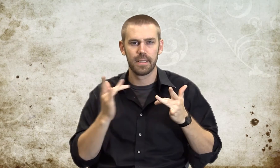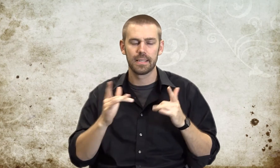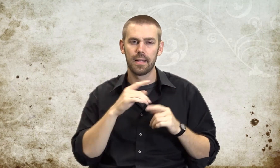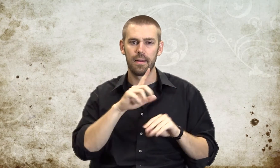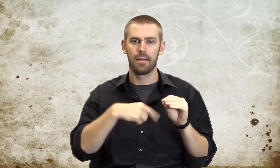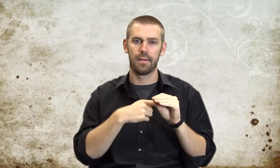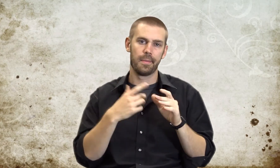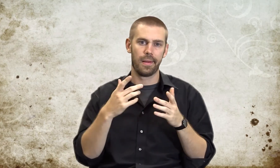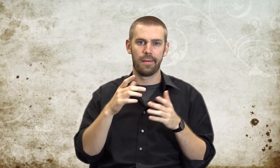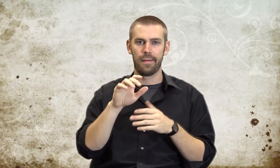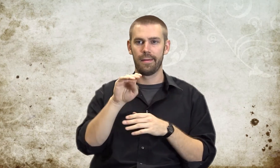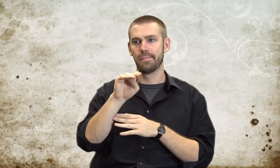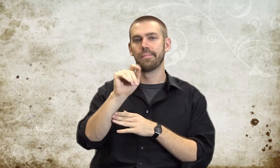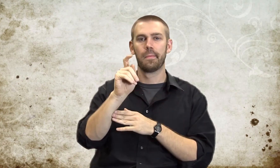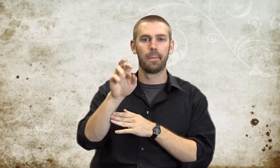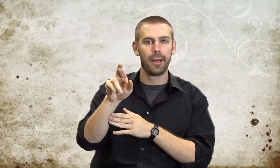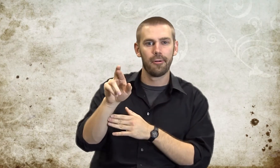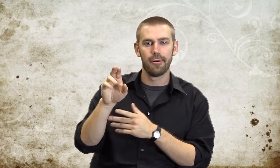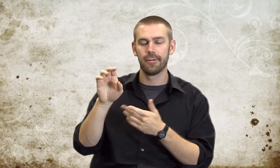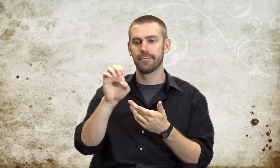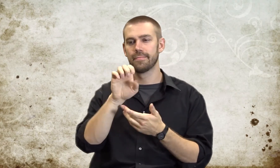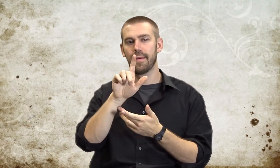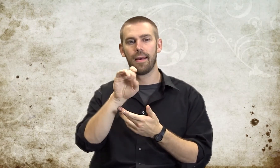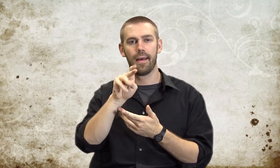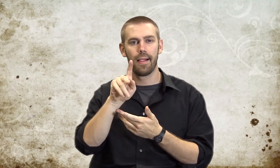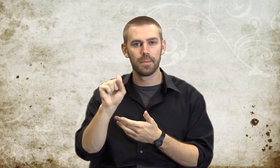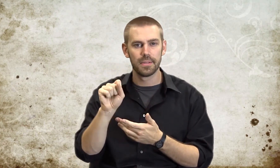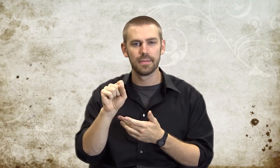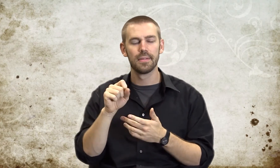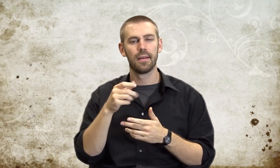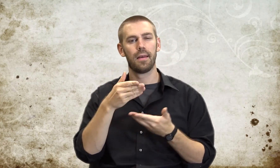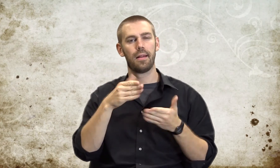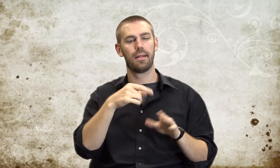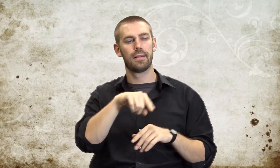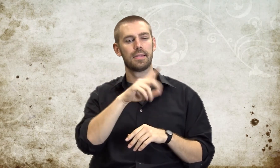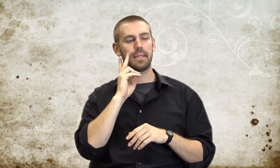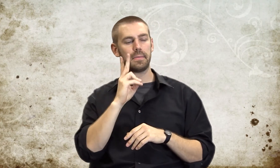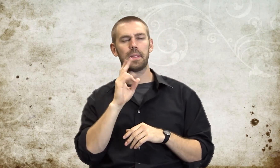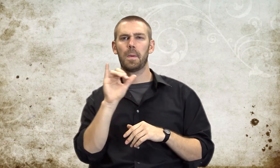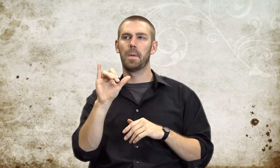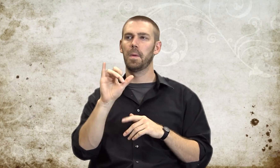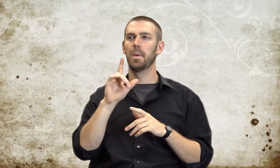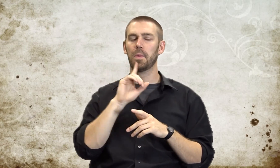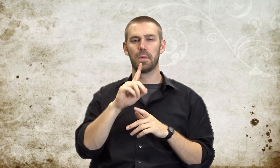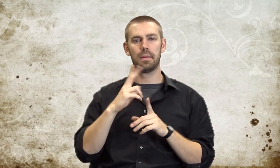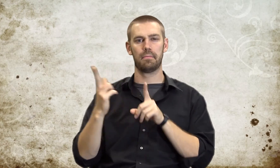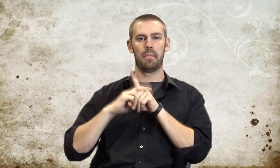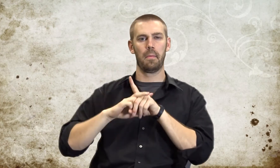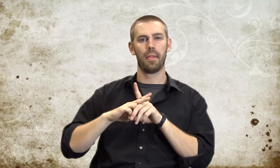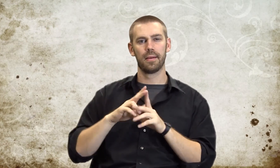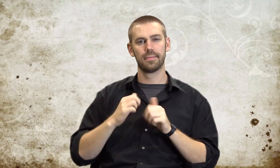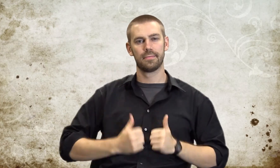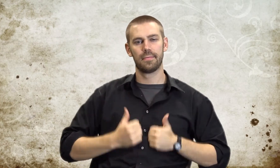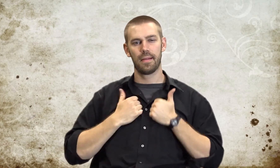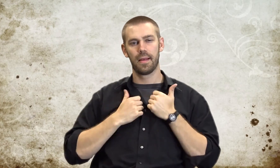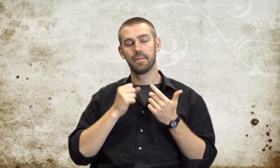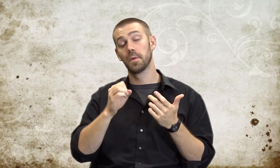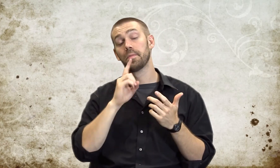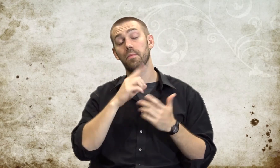get excited and learn about matter and the elements. And it gives them an opportunity to show